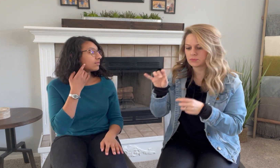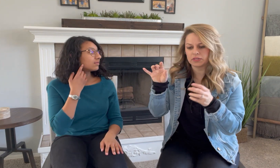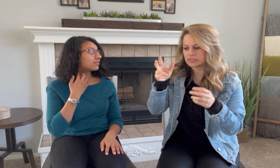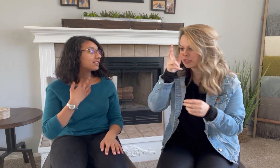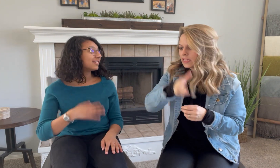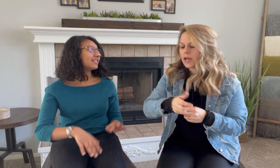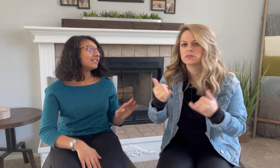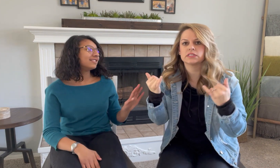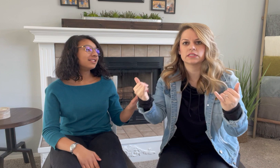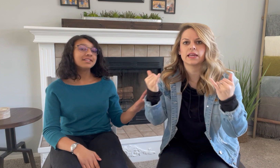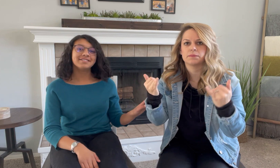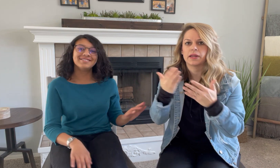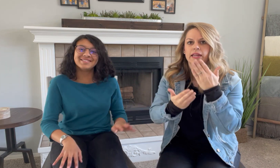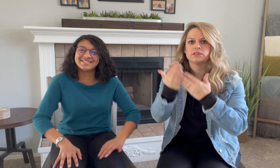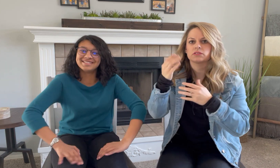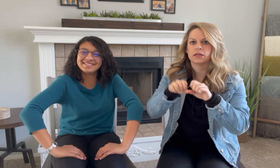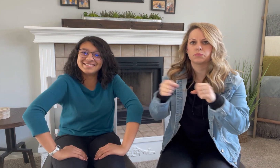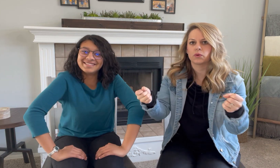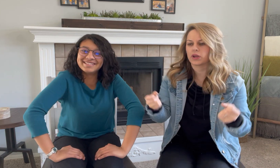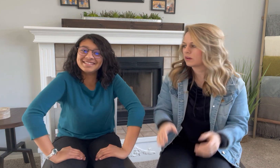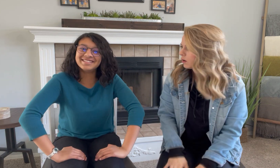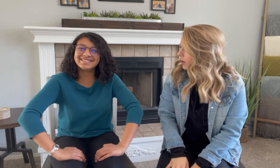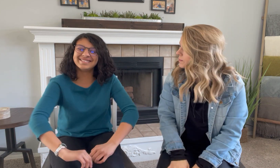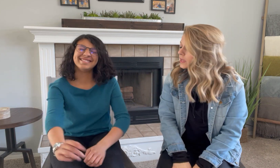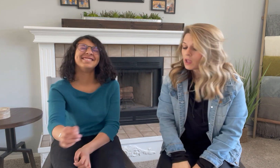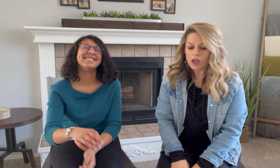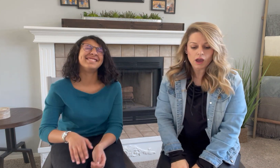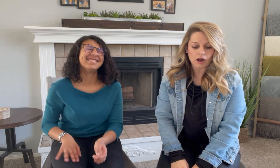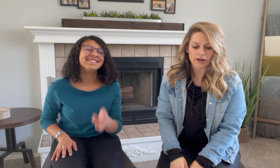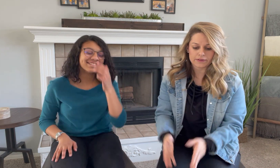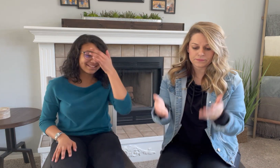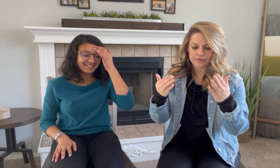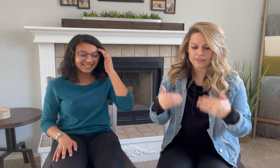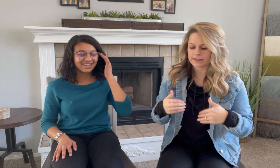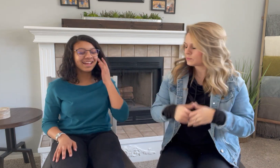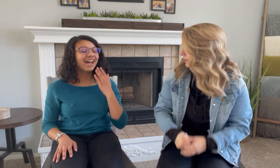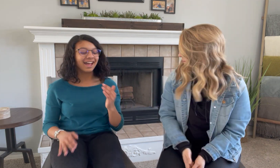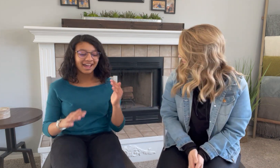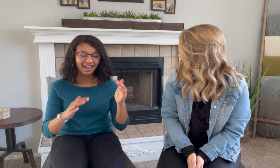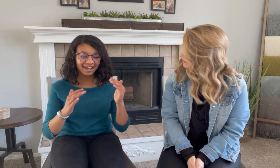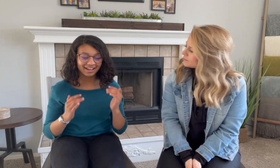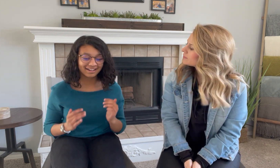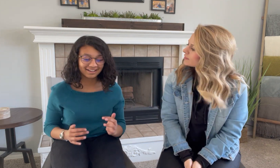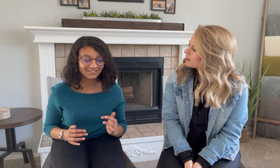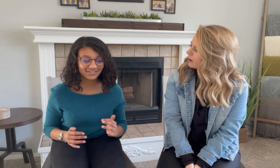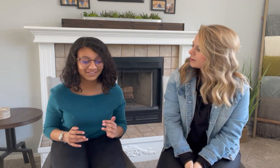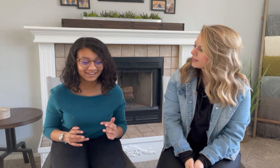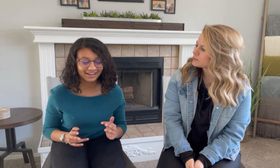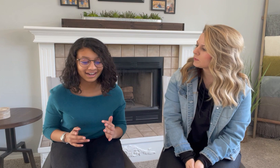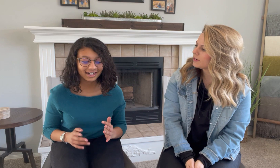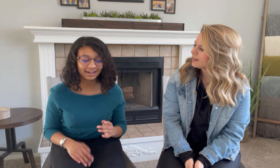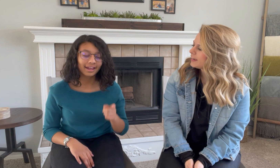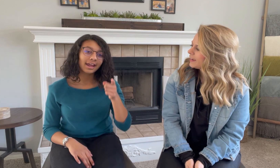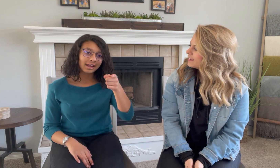feeling lousy today. My hands are like broken. Okay, all right, next one. Our next one